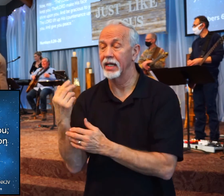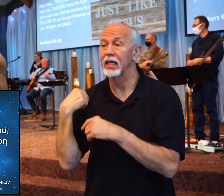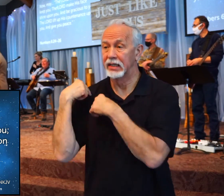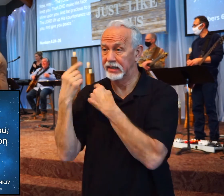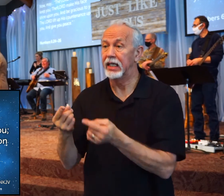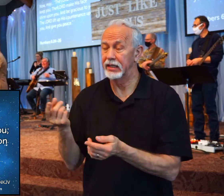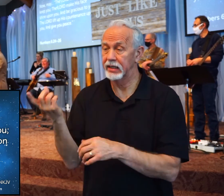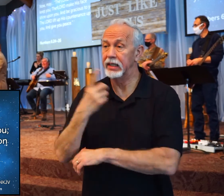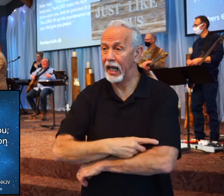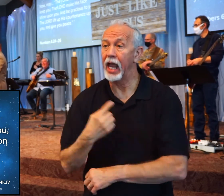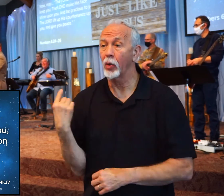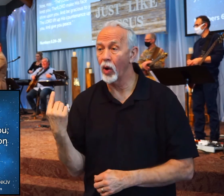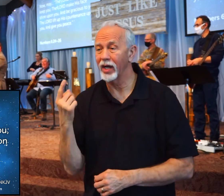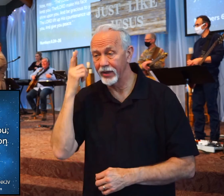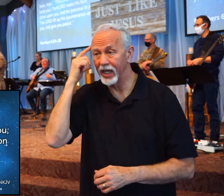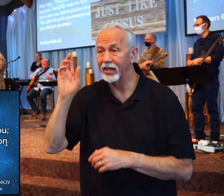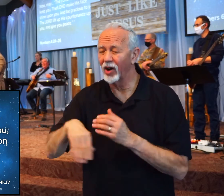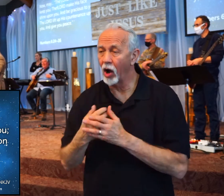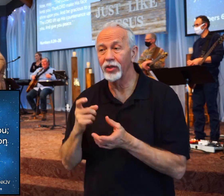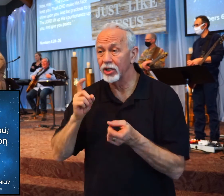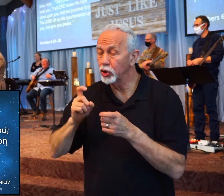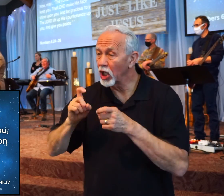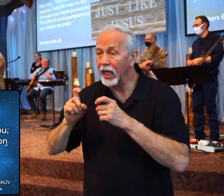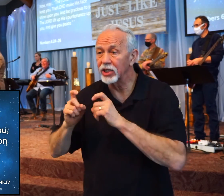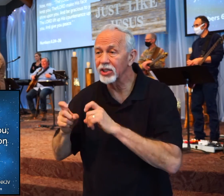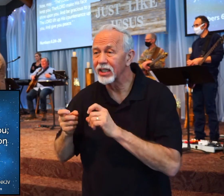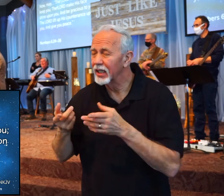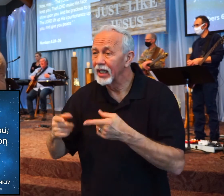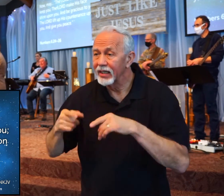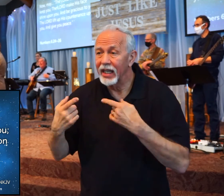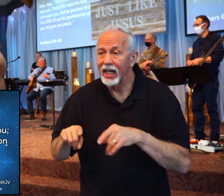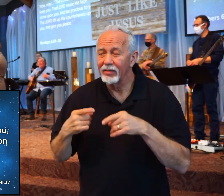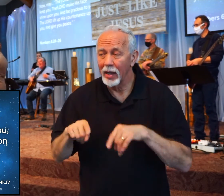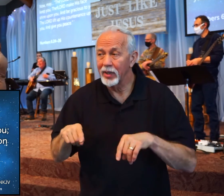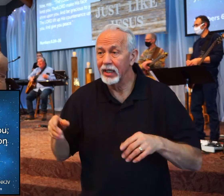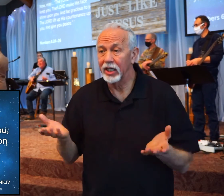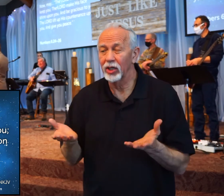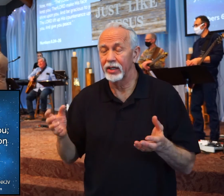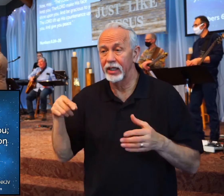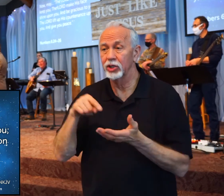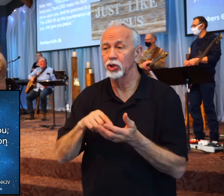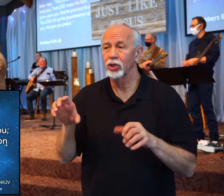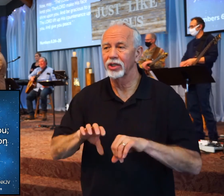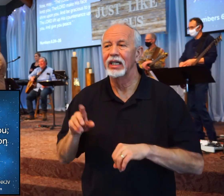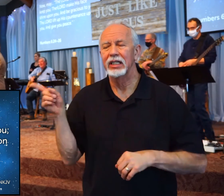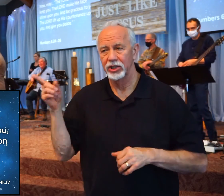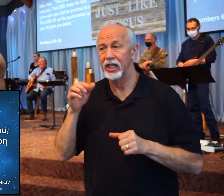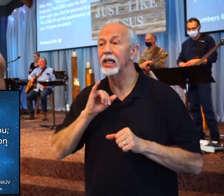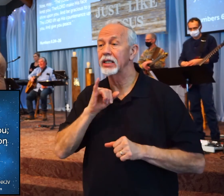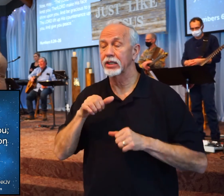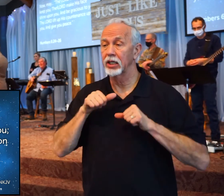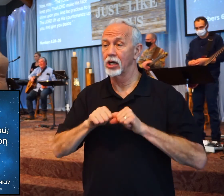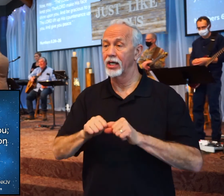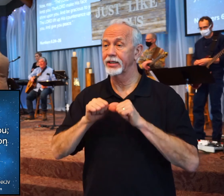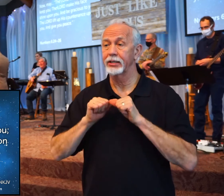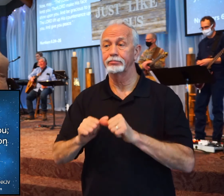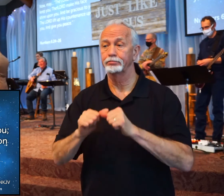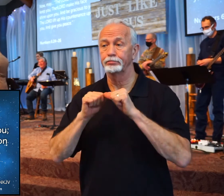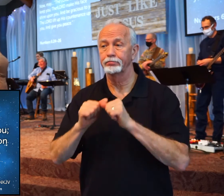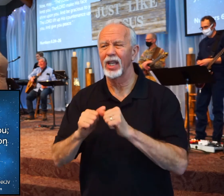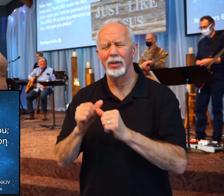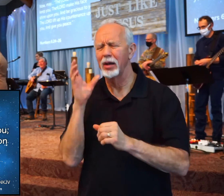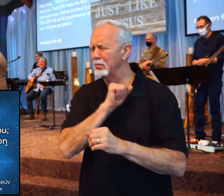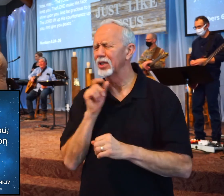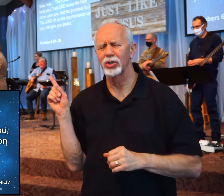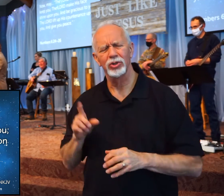mean, when I think of all of the changes that have occurred at Canyons, she's the constant. And so I'm going to miss her so